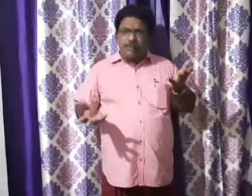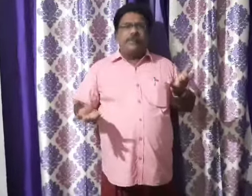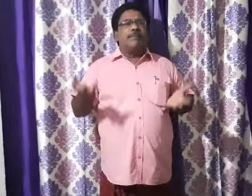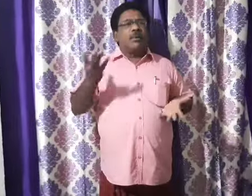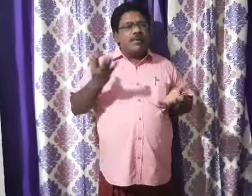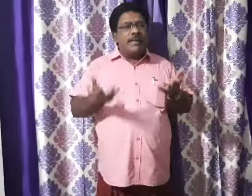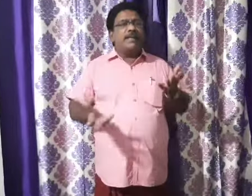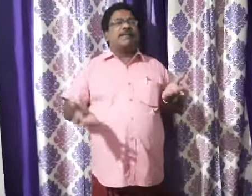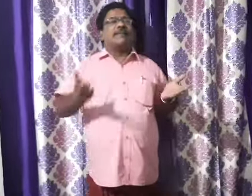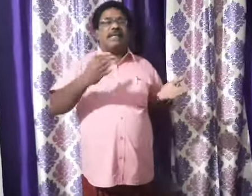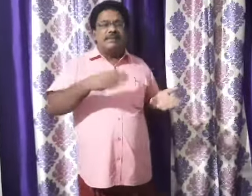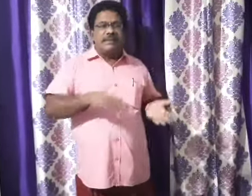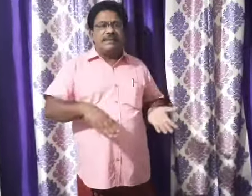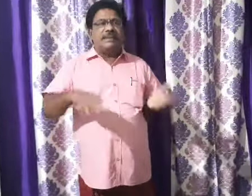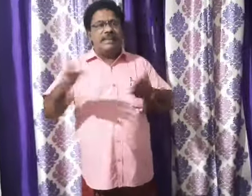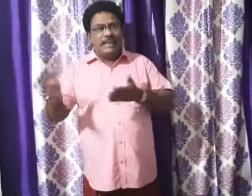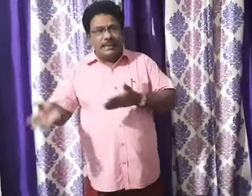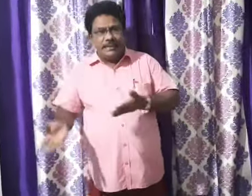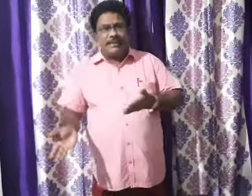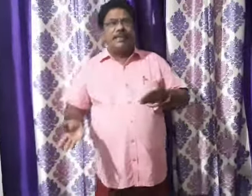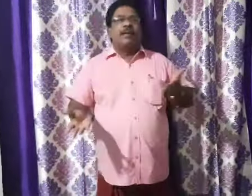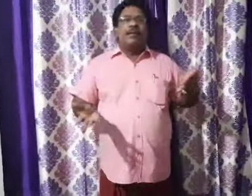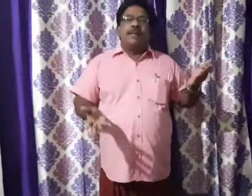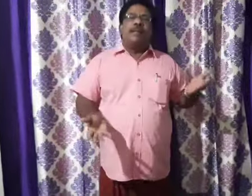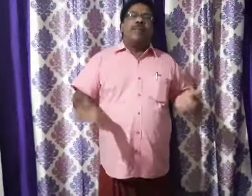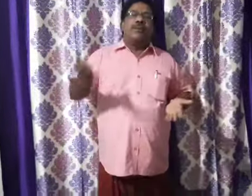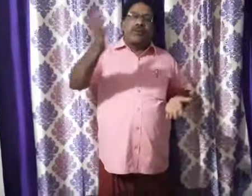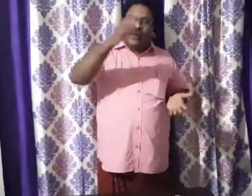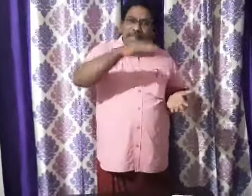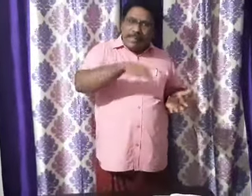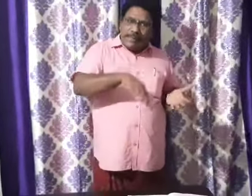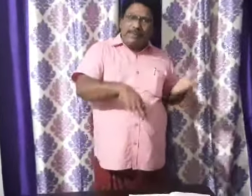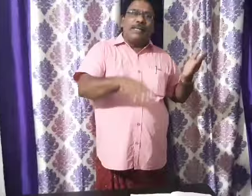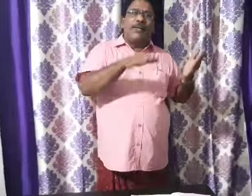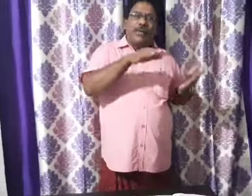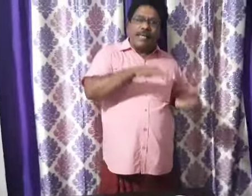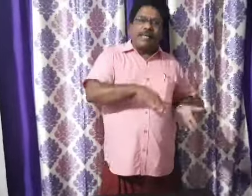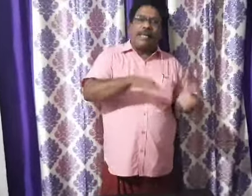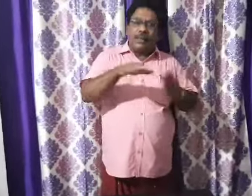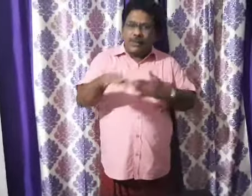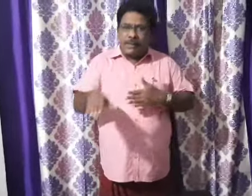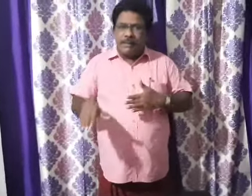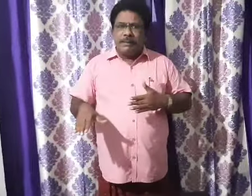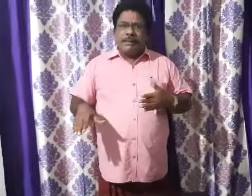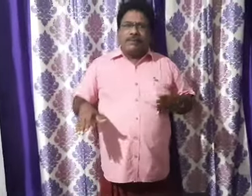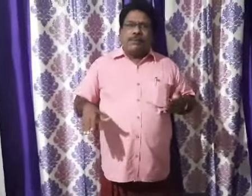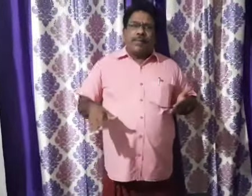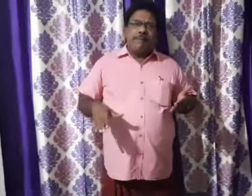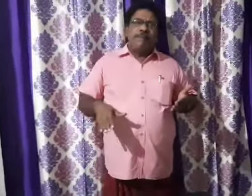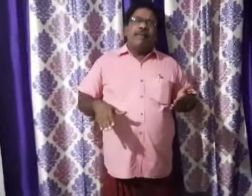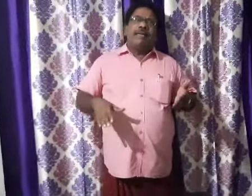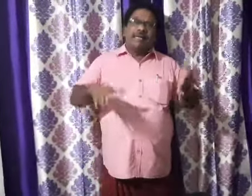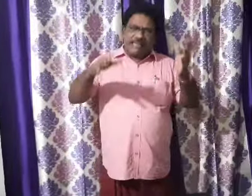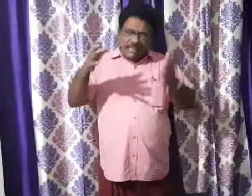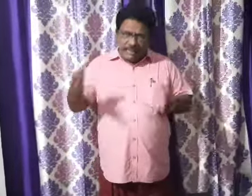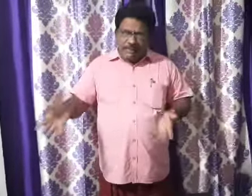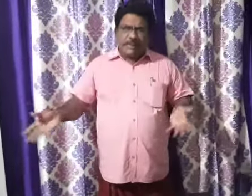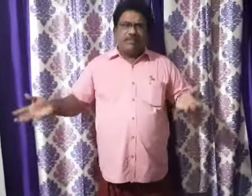job employment as drivers, cleaners, the people those who are engaged in loading and unloading, okay, traders,